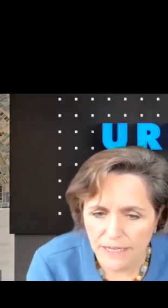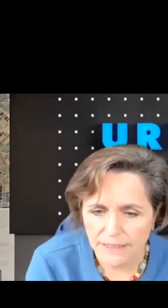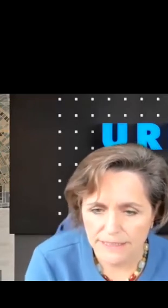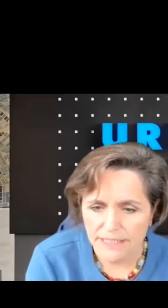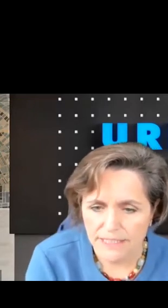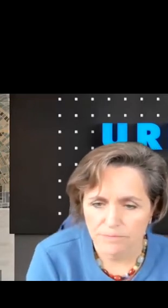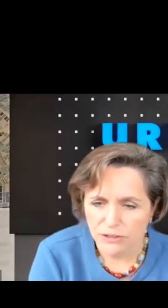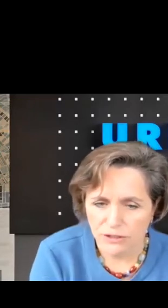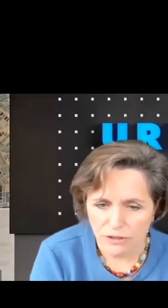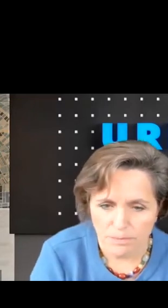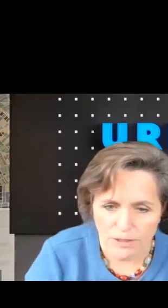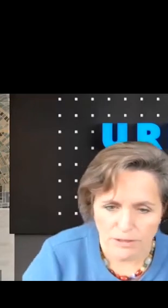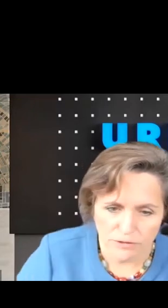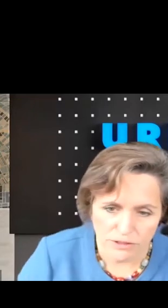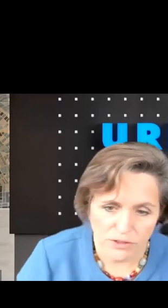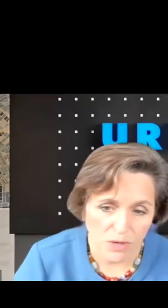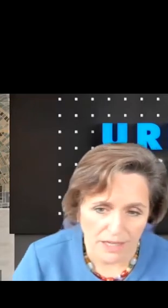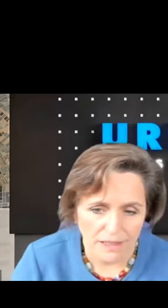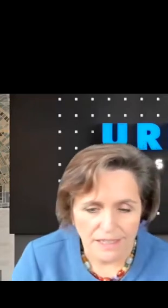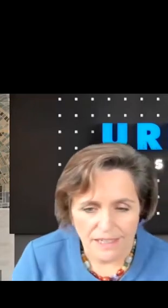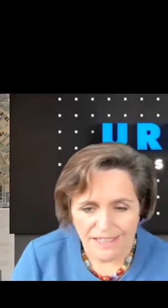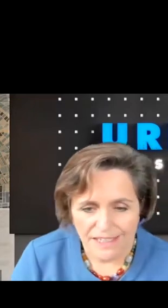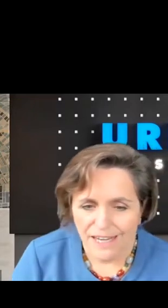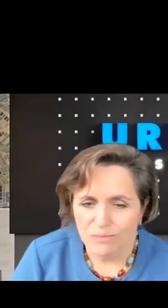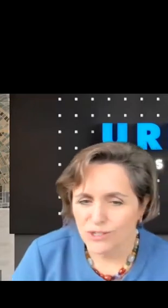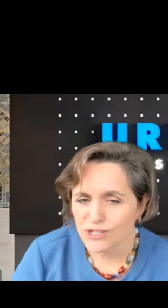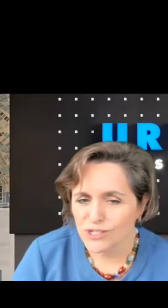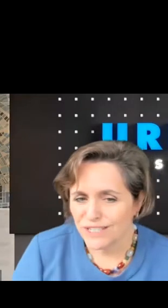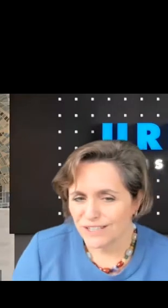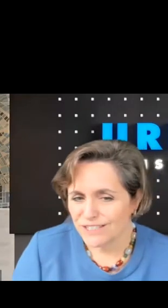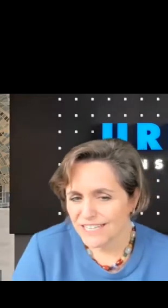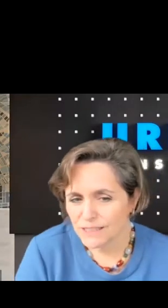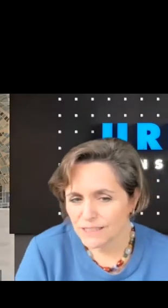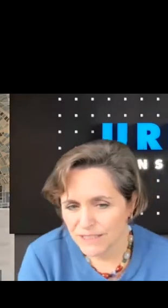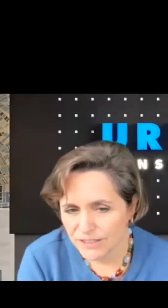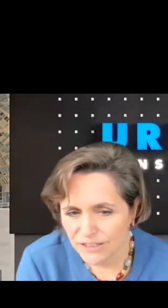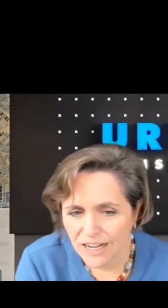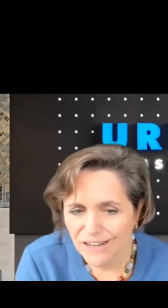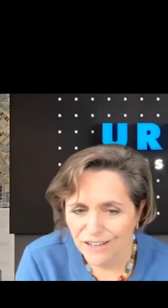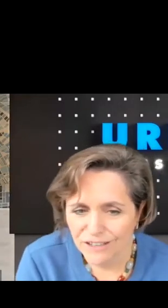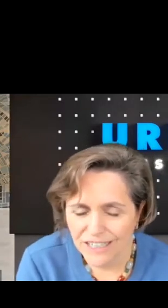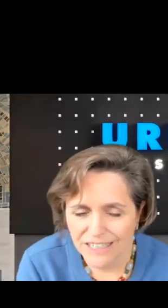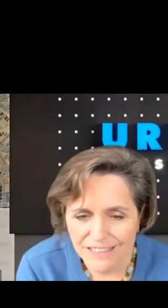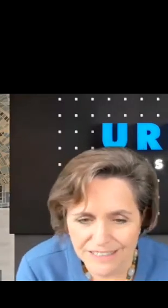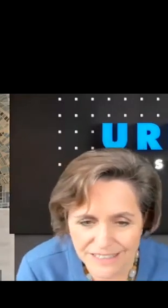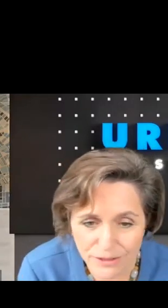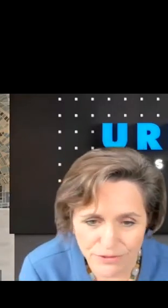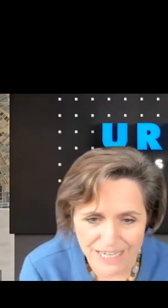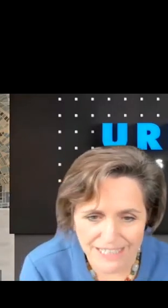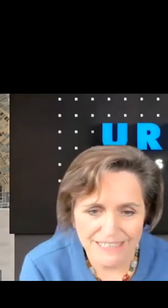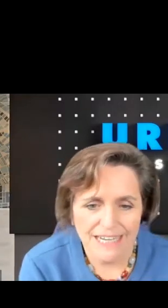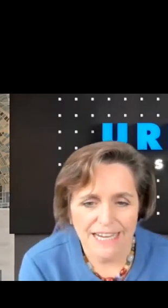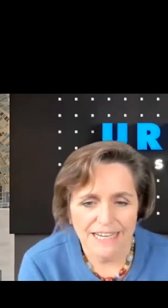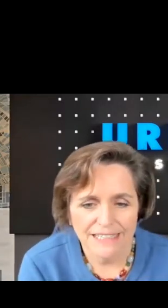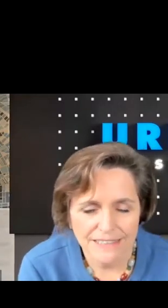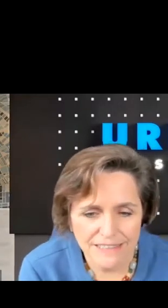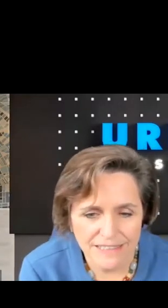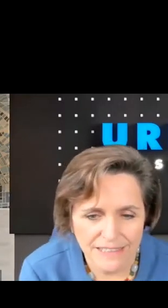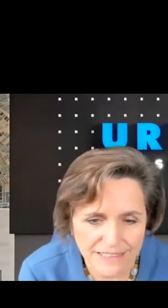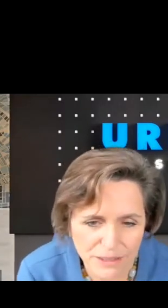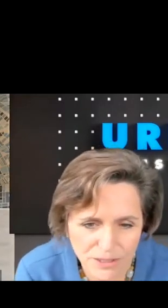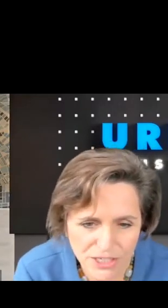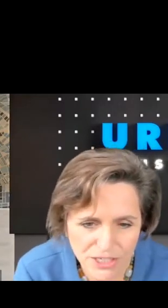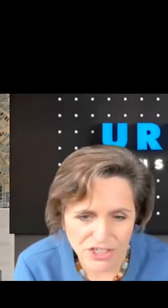AV colleagues have been good thought partners as well. None more so than our next speaker, our dear friend